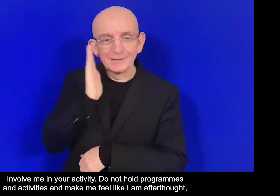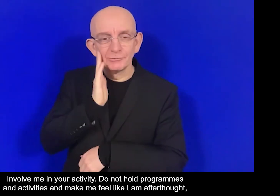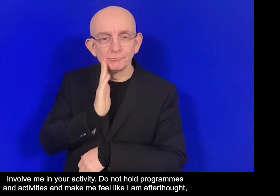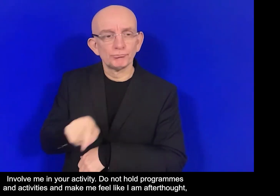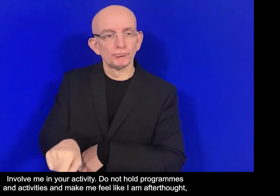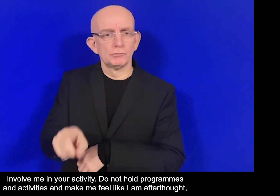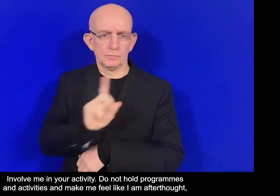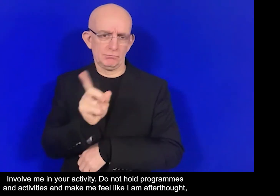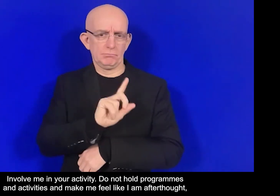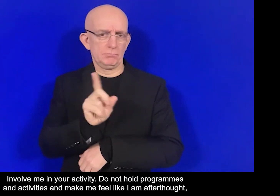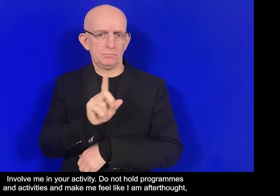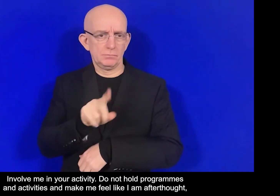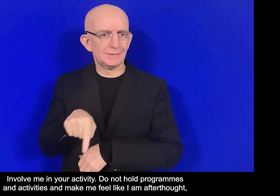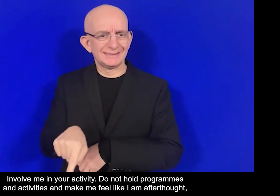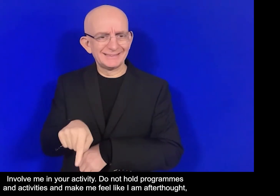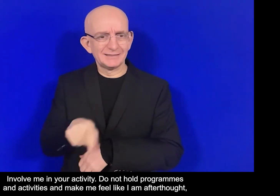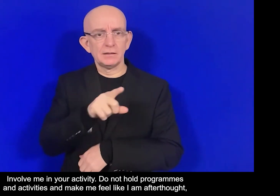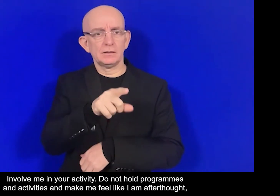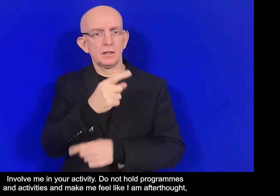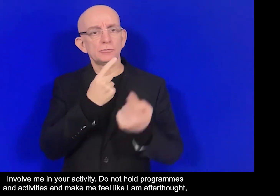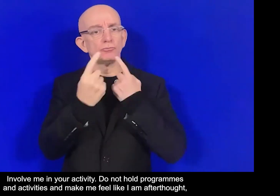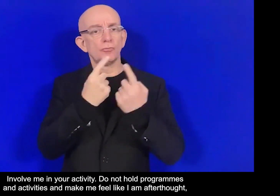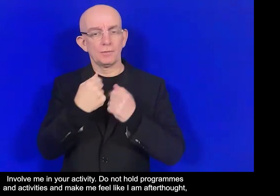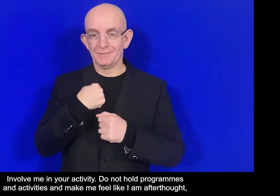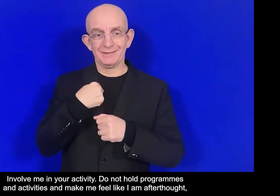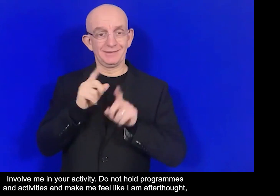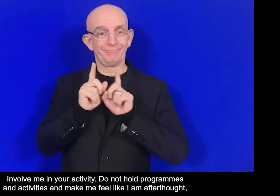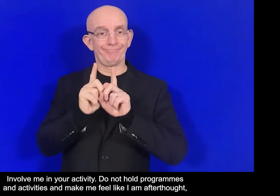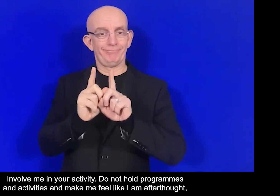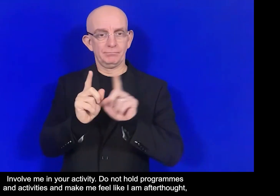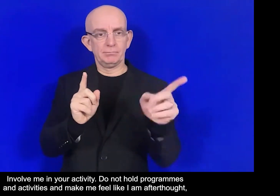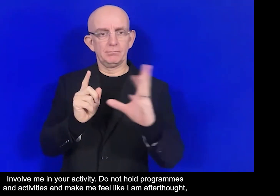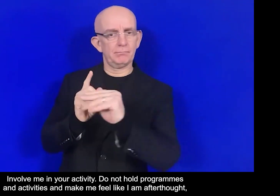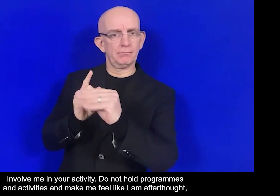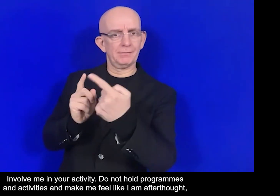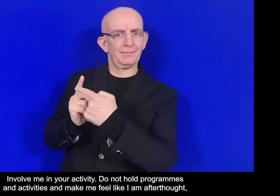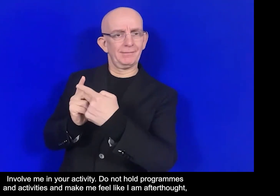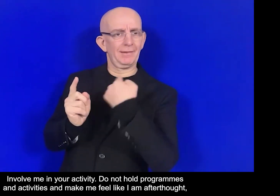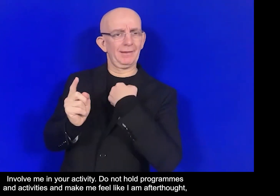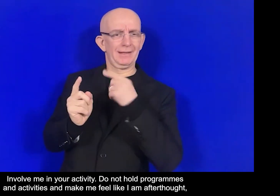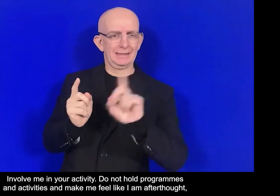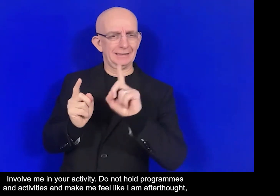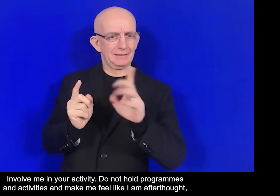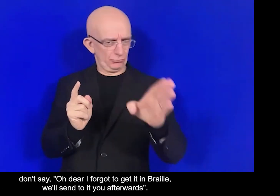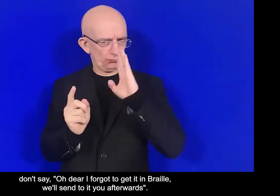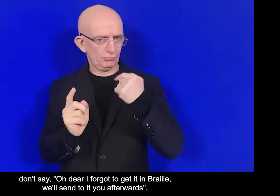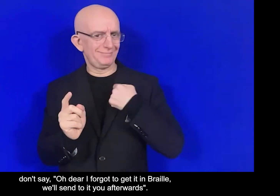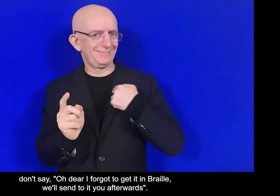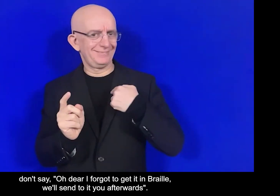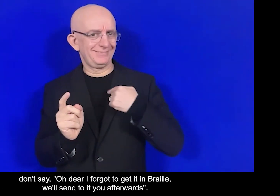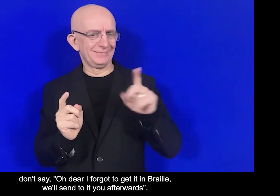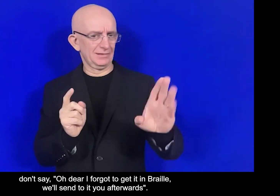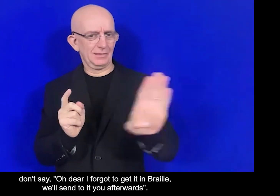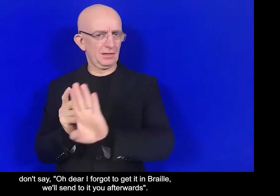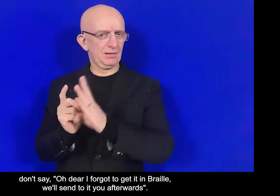activities. Do not hold programs and activities and make me feel like I'm an afterthought. Don't say,